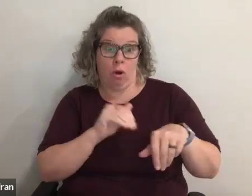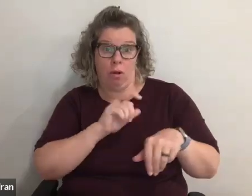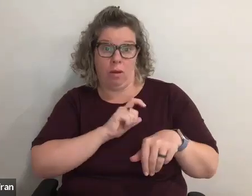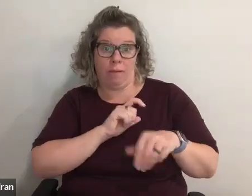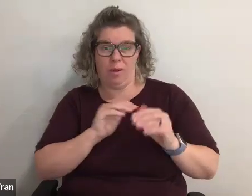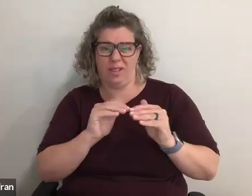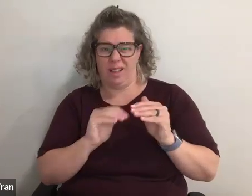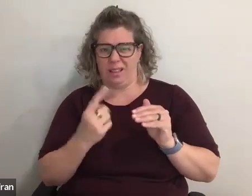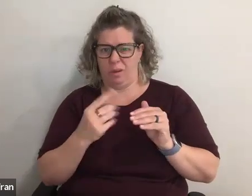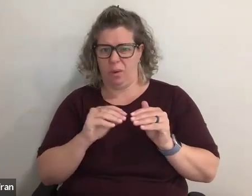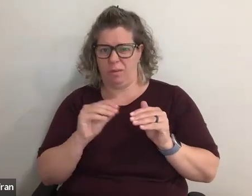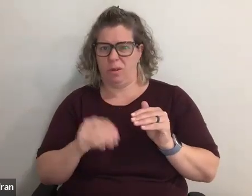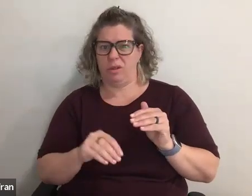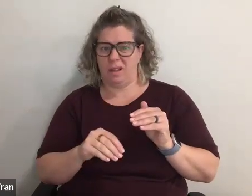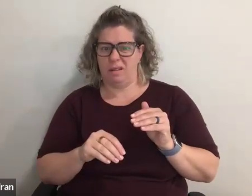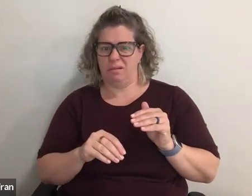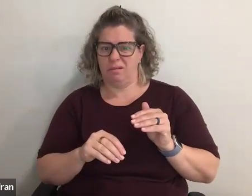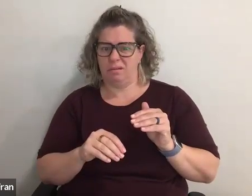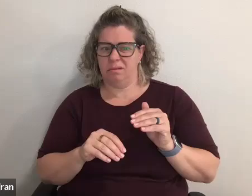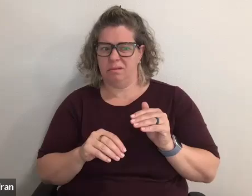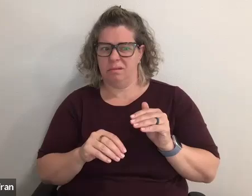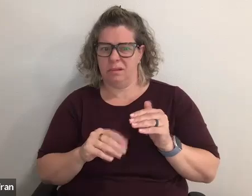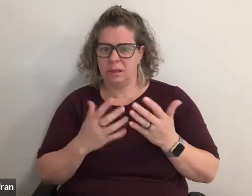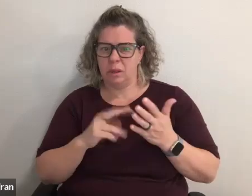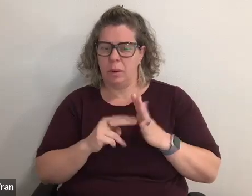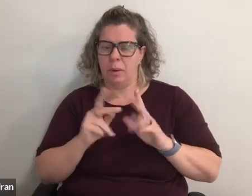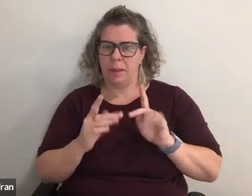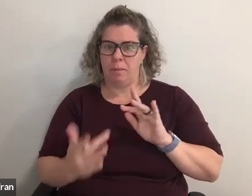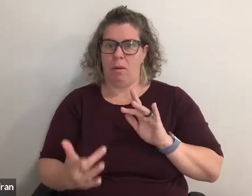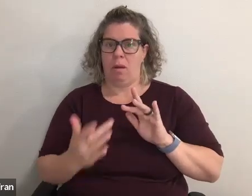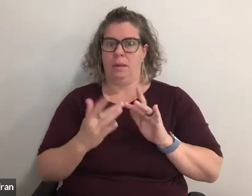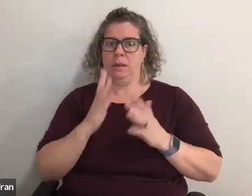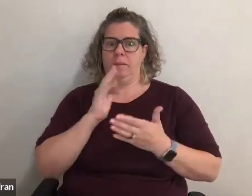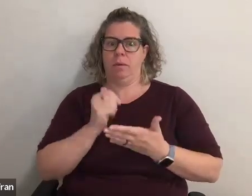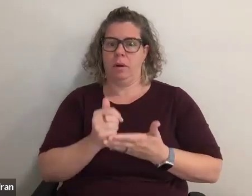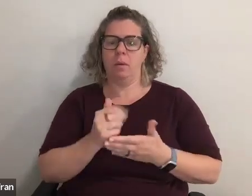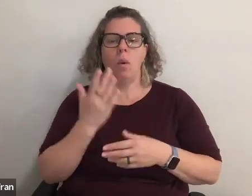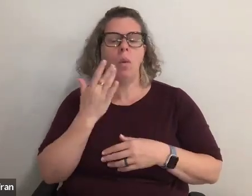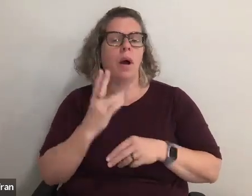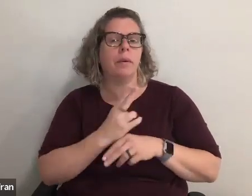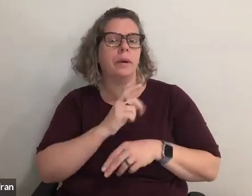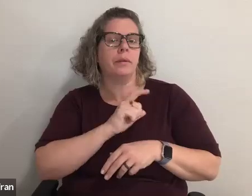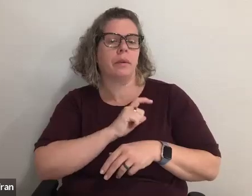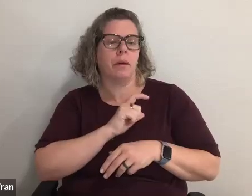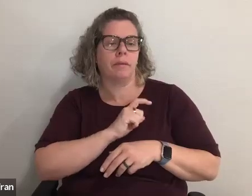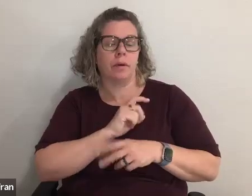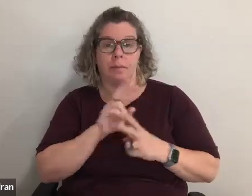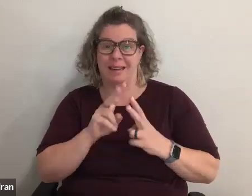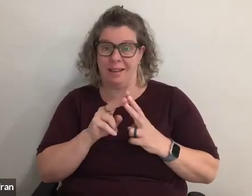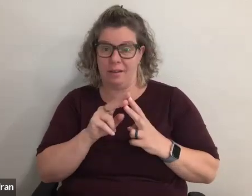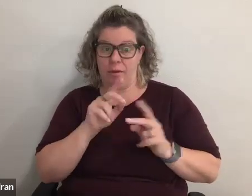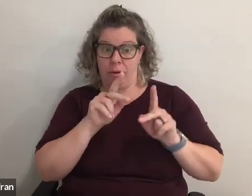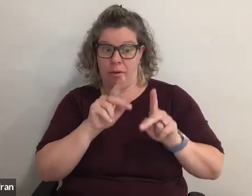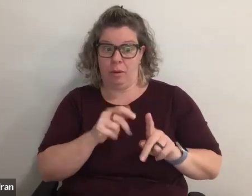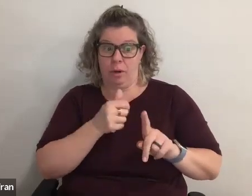time when we have people call us. So, and the reasons that we do utilize law enforcement is either somebody